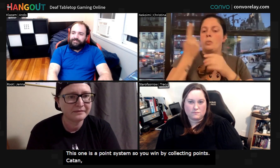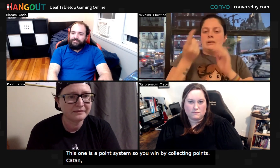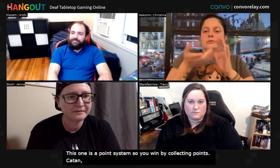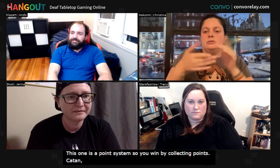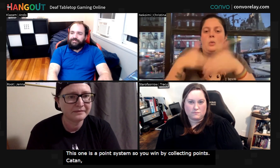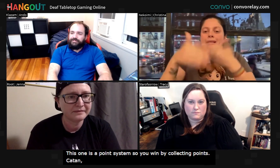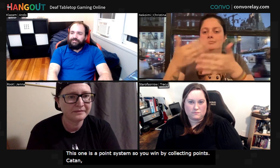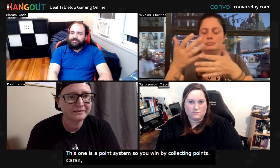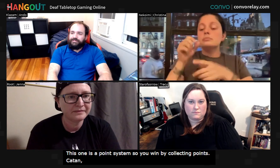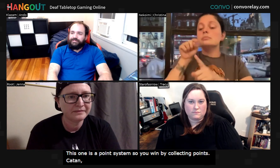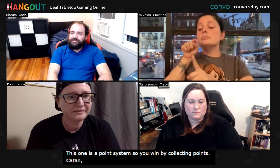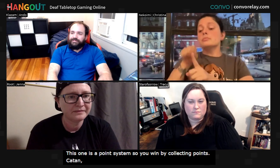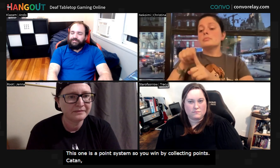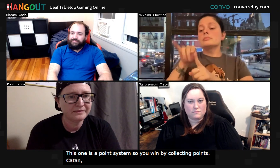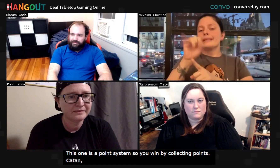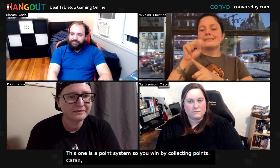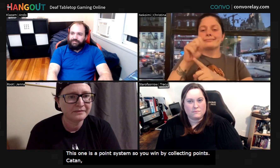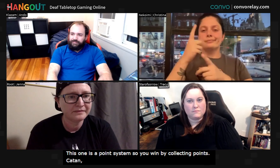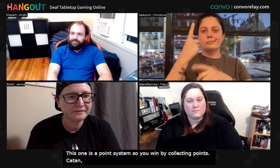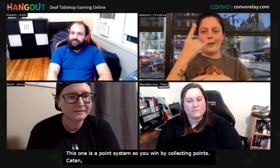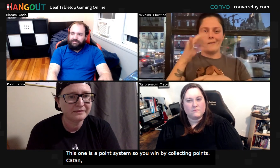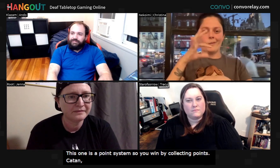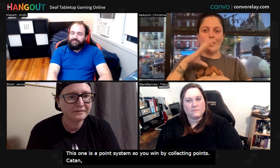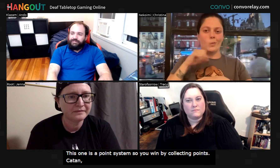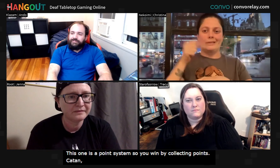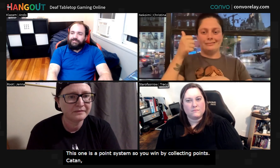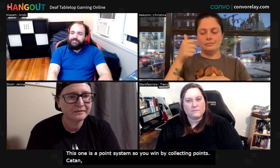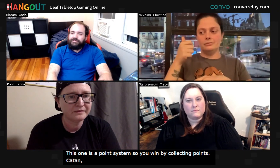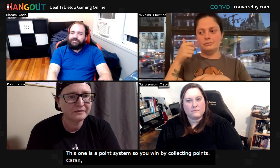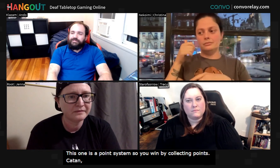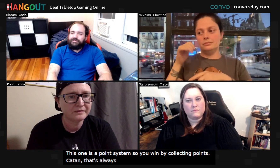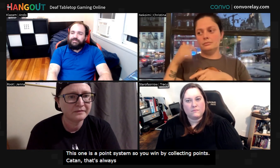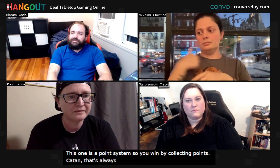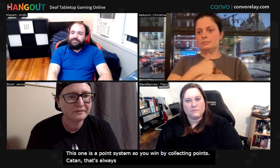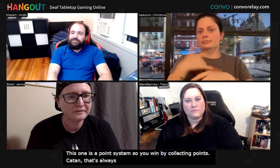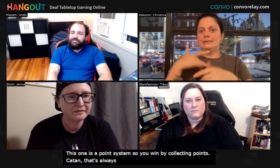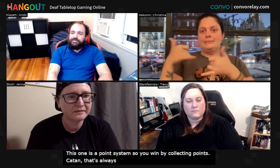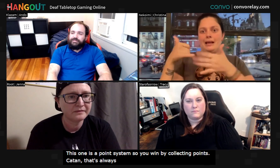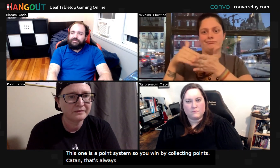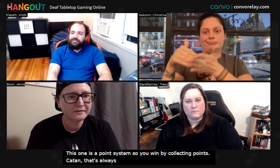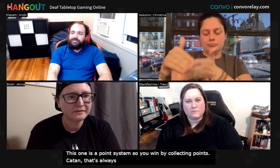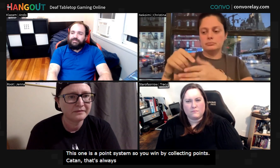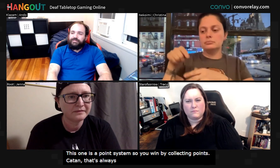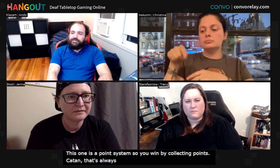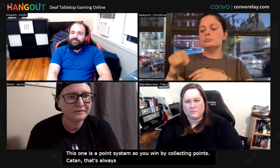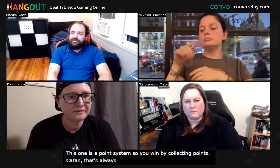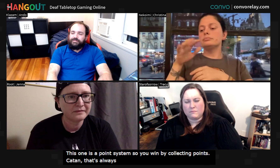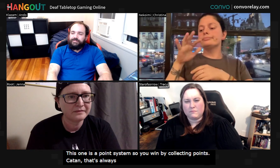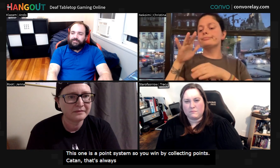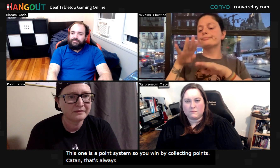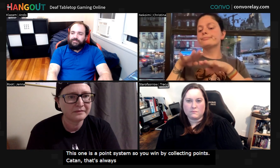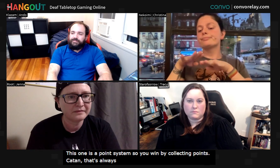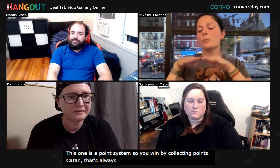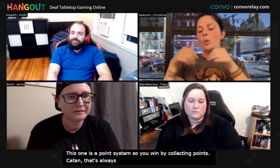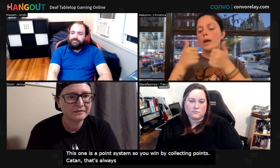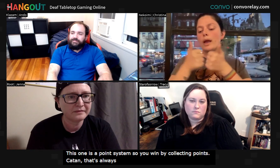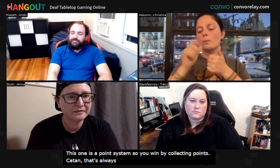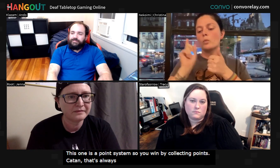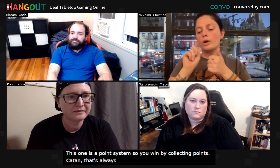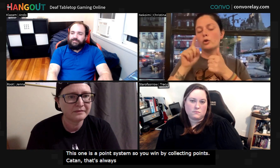gosh, that's always been around. And that's one of the oldest that we play quite often.